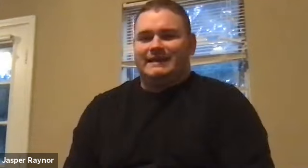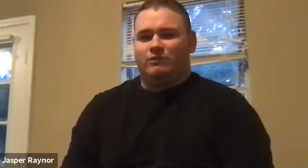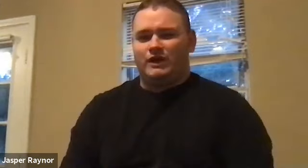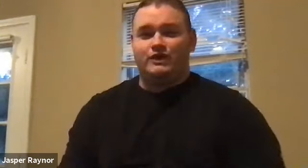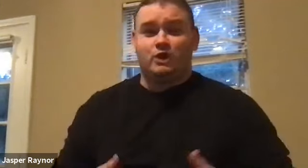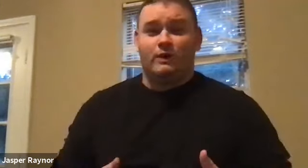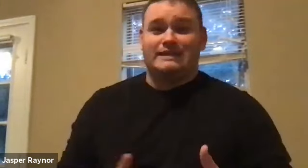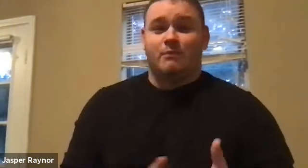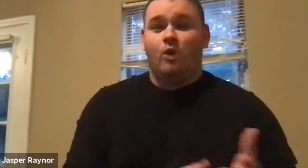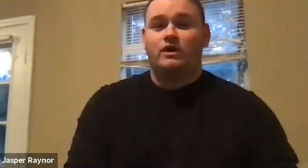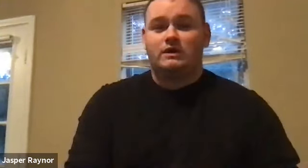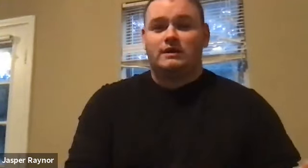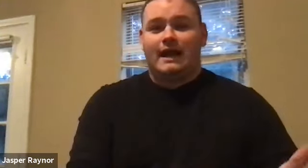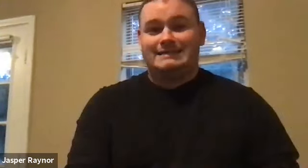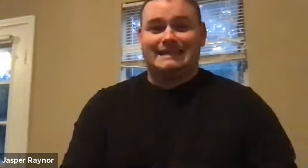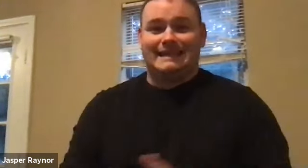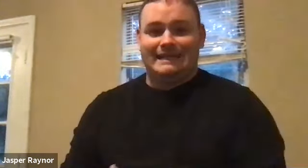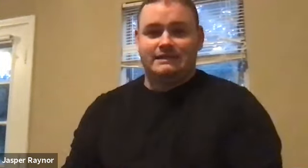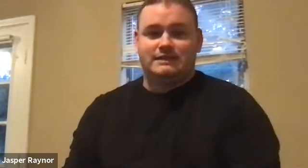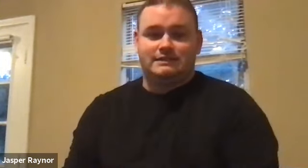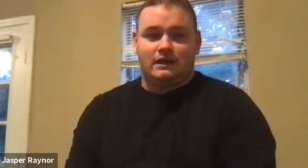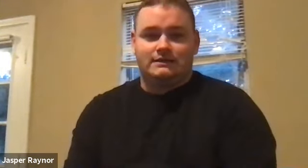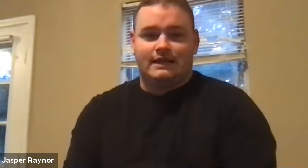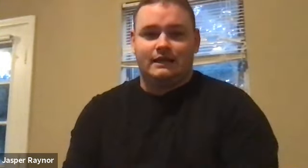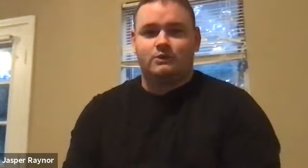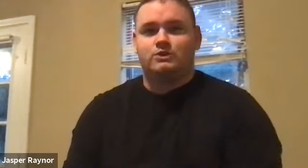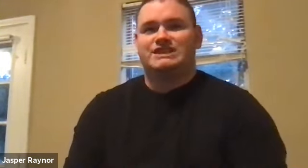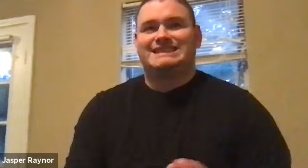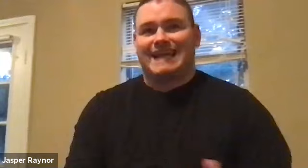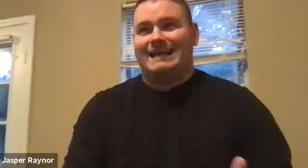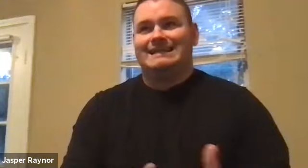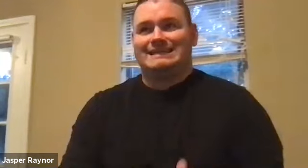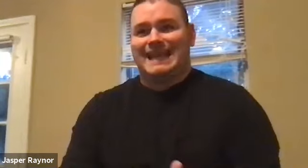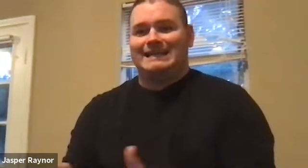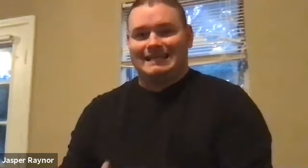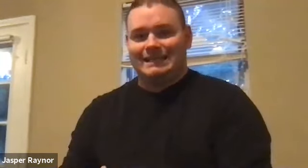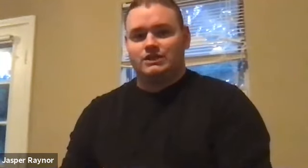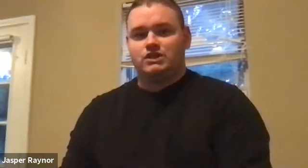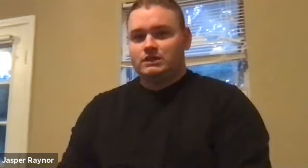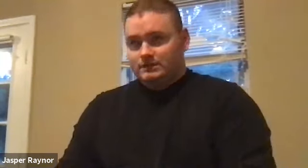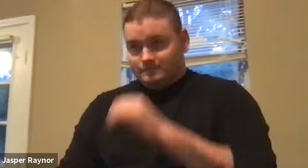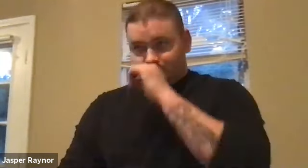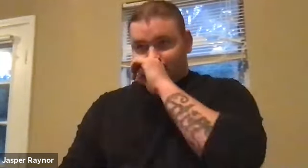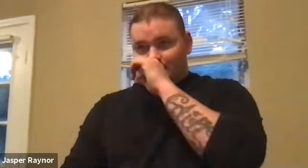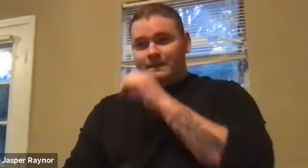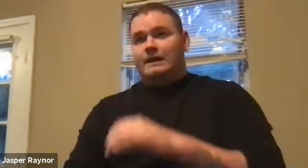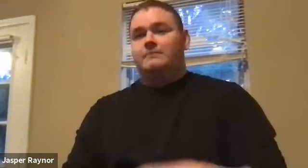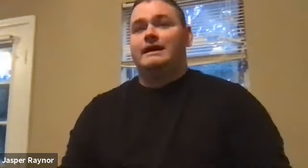if what you're doing is more SEE sign language, which is signed exact English. And but if